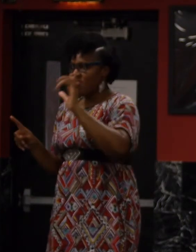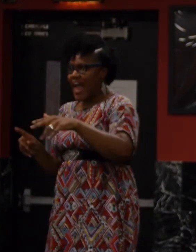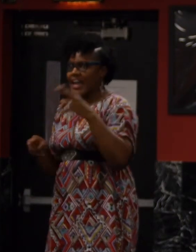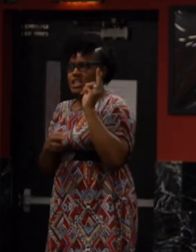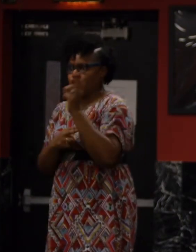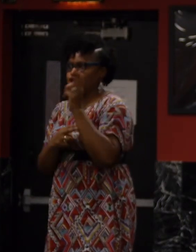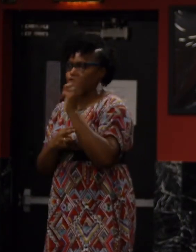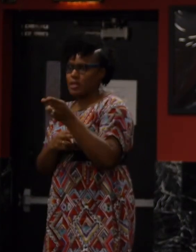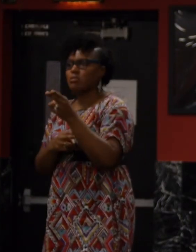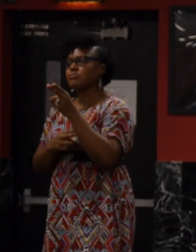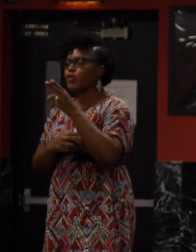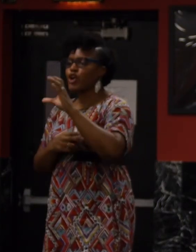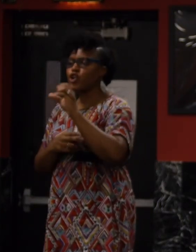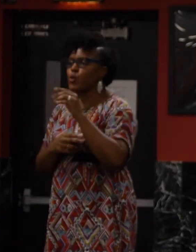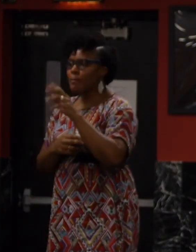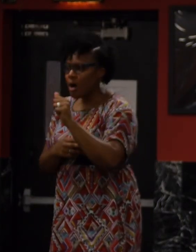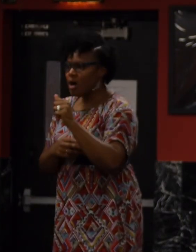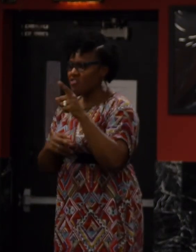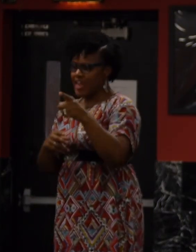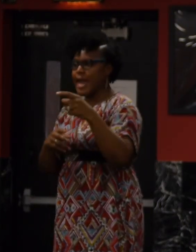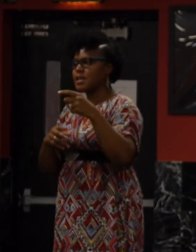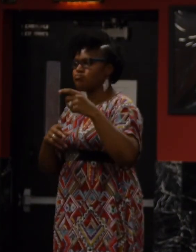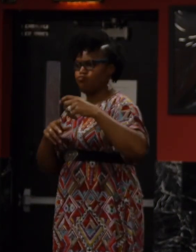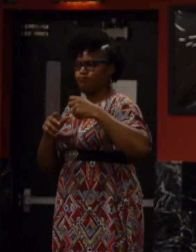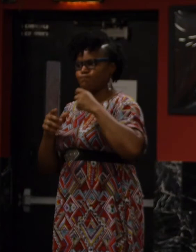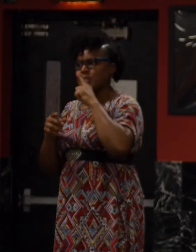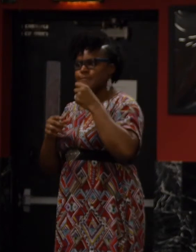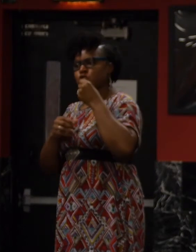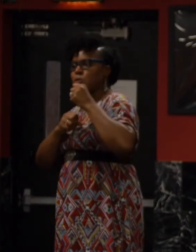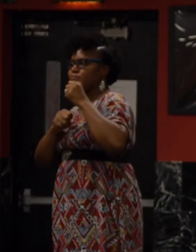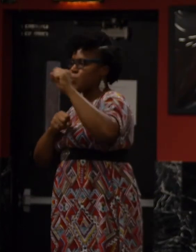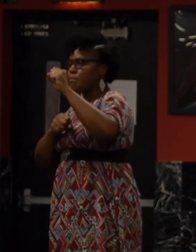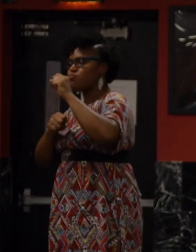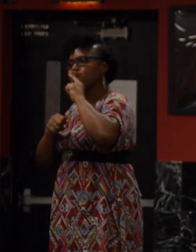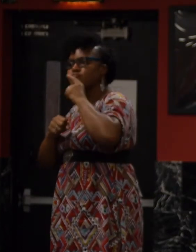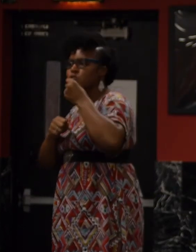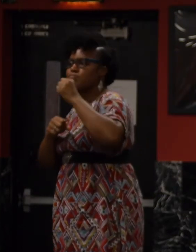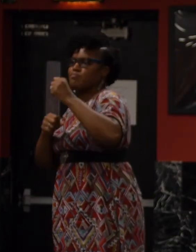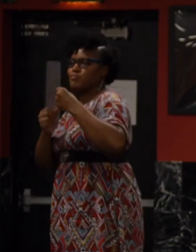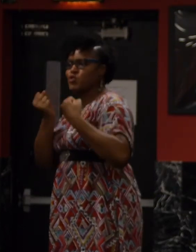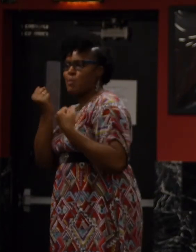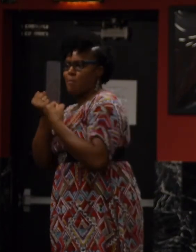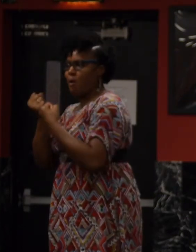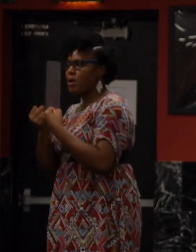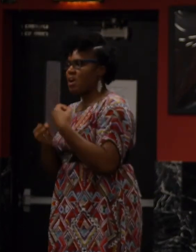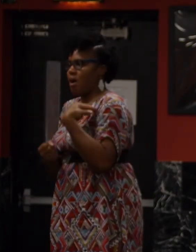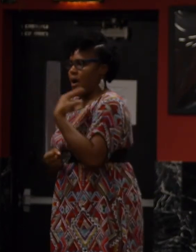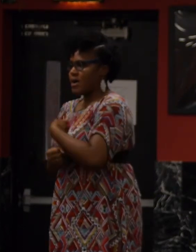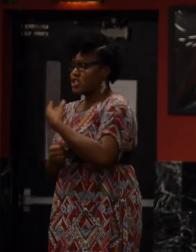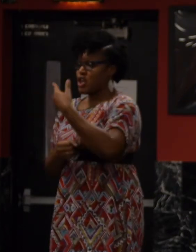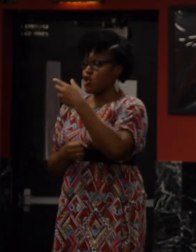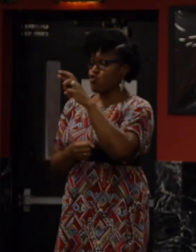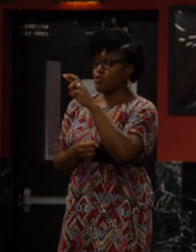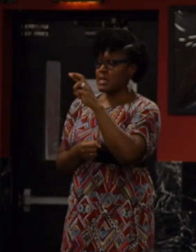of revolutionary Cuba. We know the solidarity they showed to South Africa, Angola, Grenada, and so many other